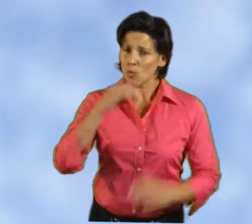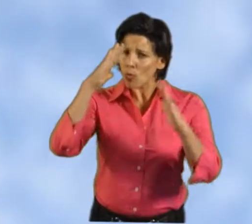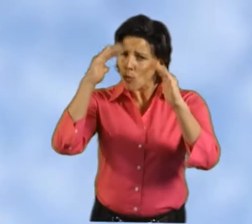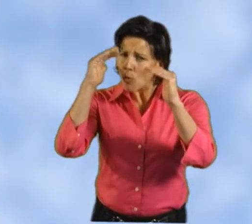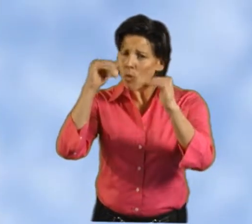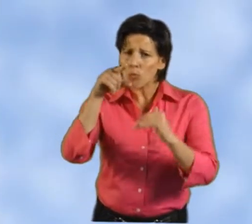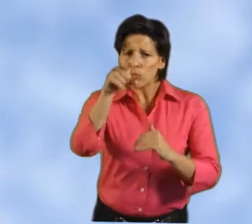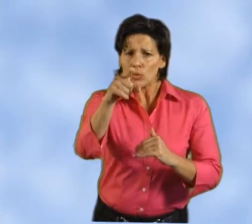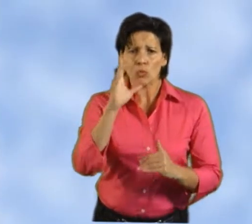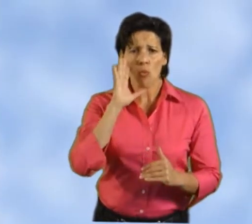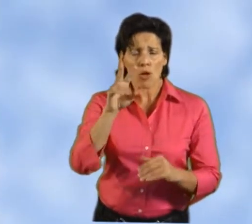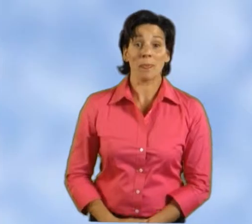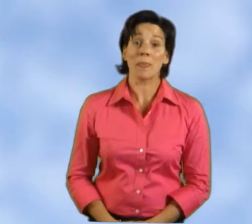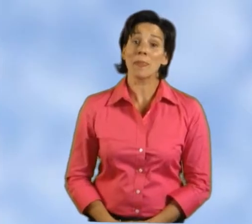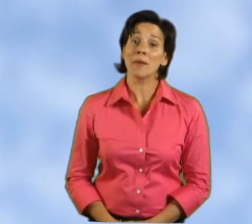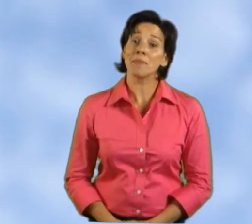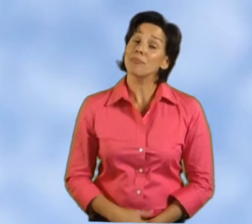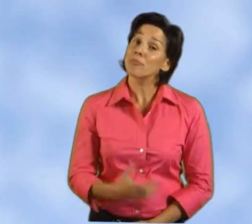to ensure the very best care.